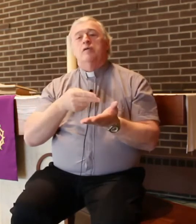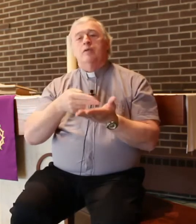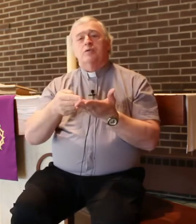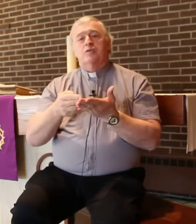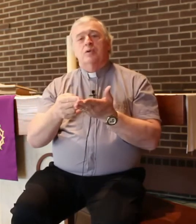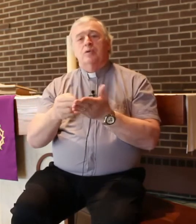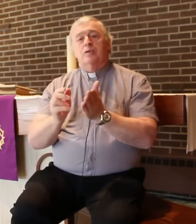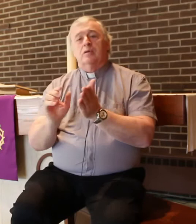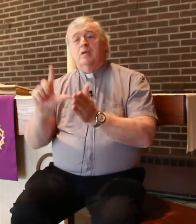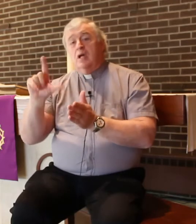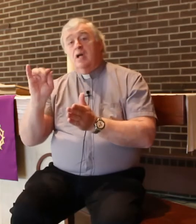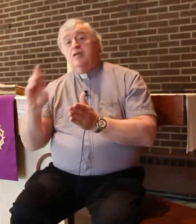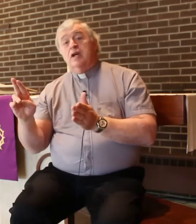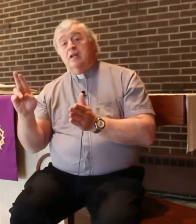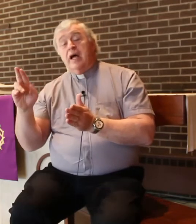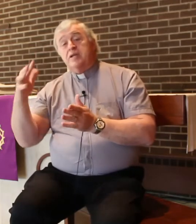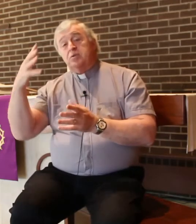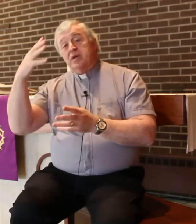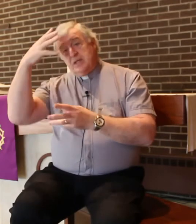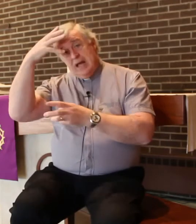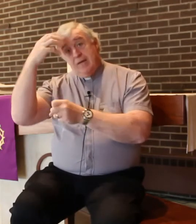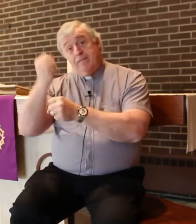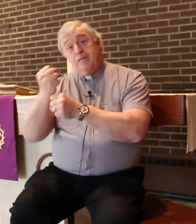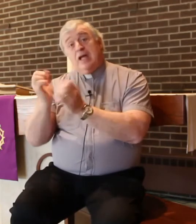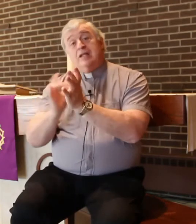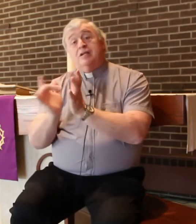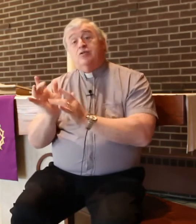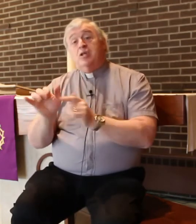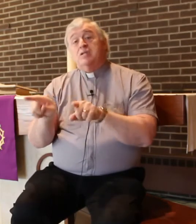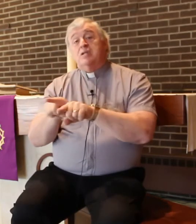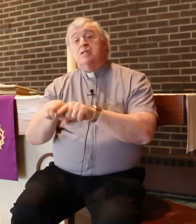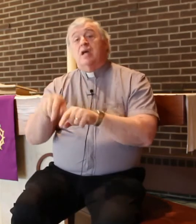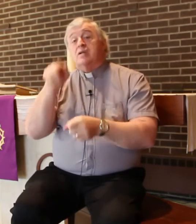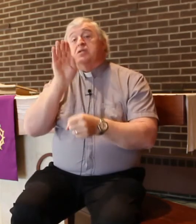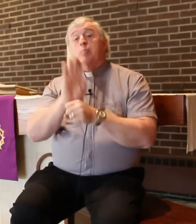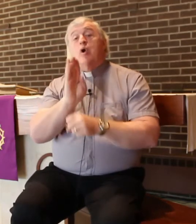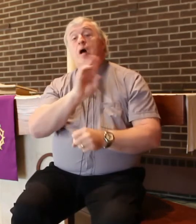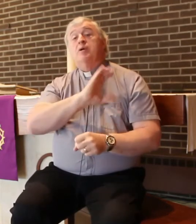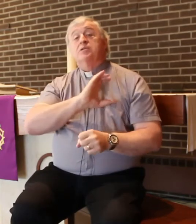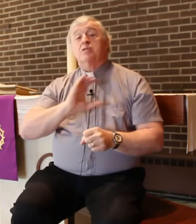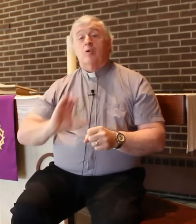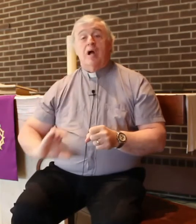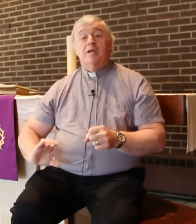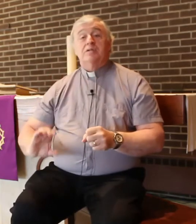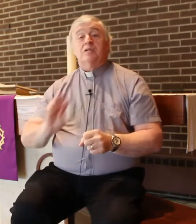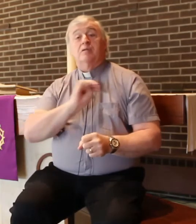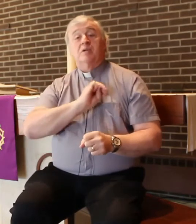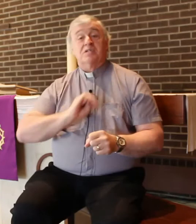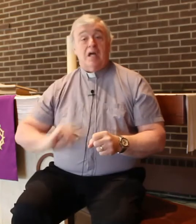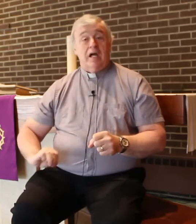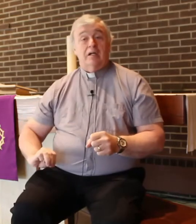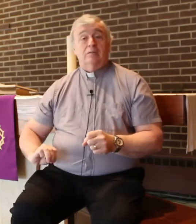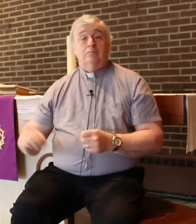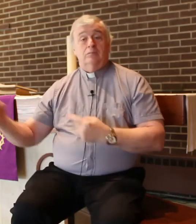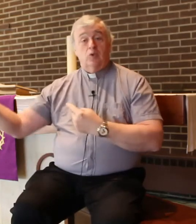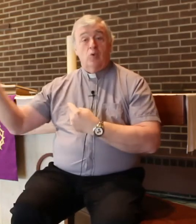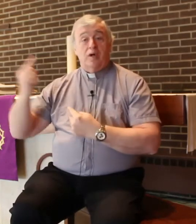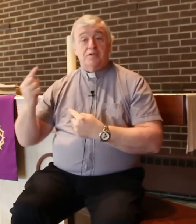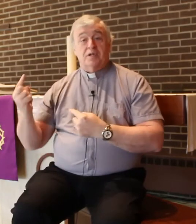wonderful truth that Lazarus had faith in Jesus as the promised Christ, the Messiah, who was to